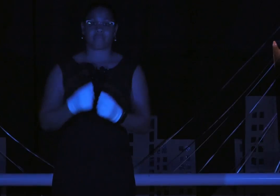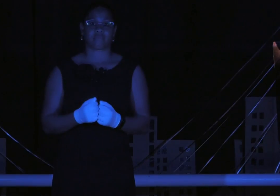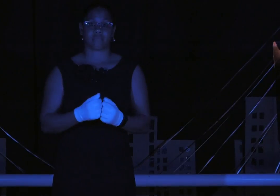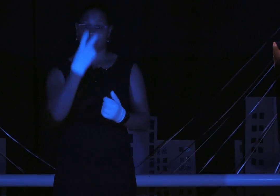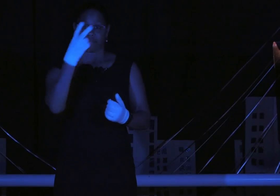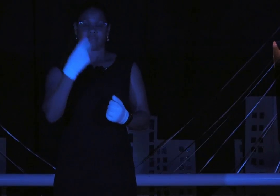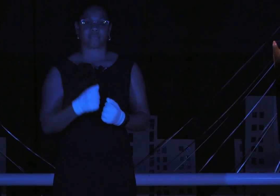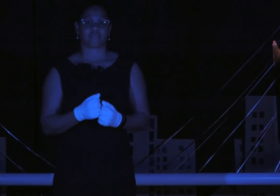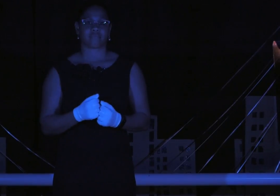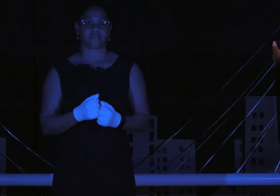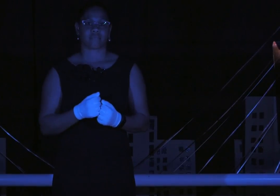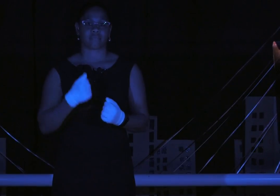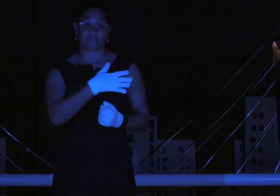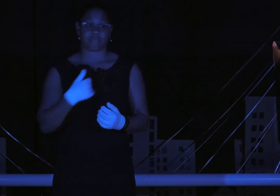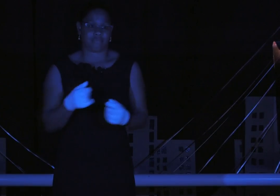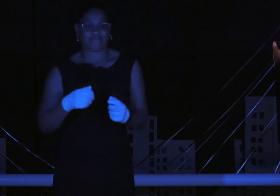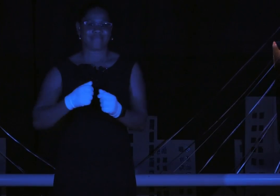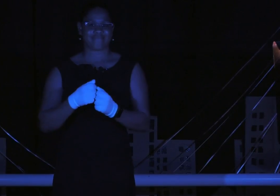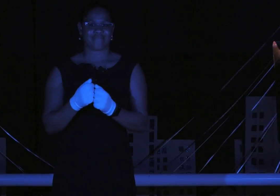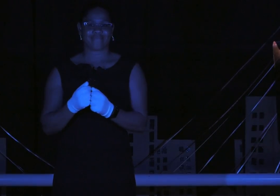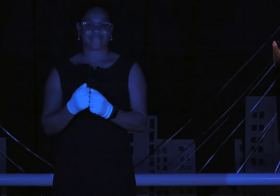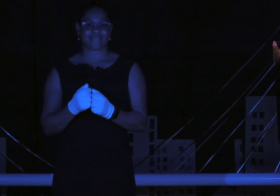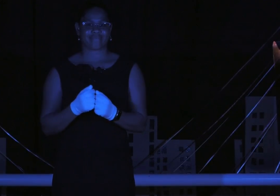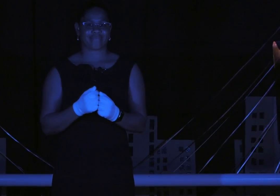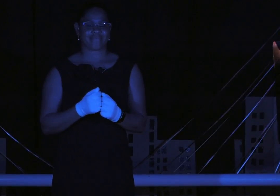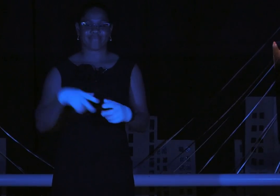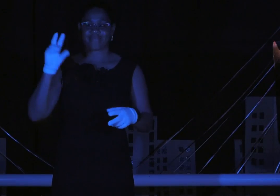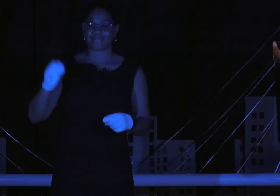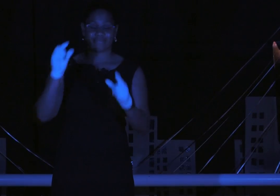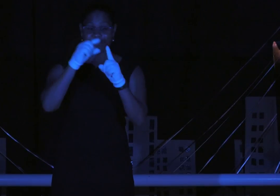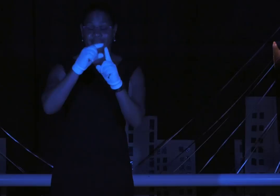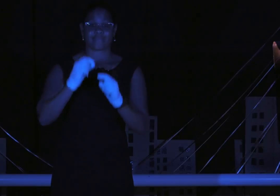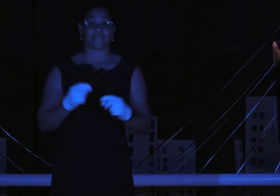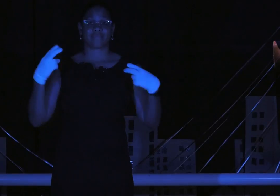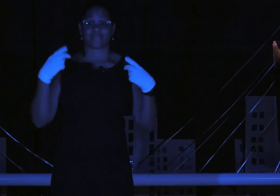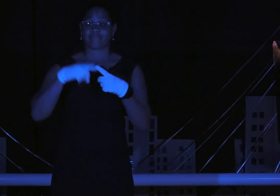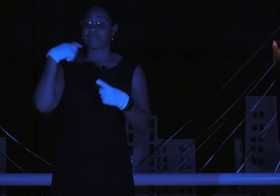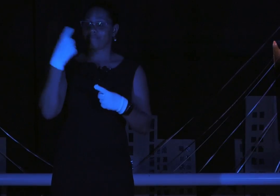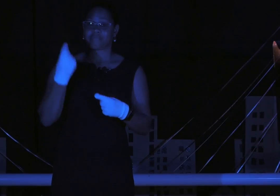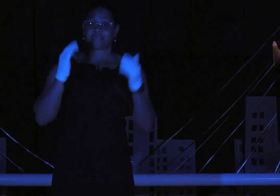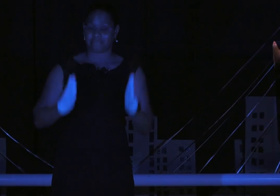contact and the twitches, no words have to ever leave the mouth.